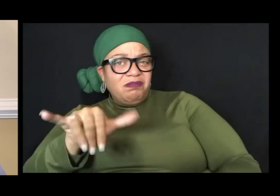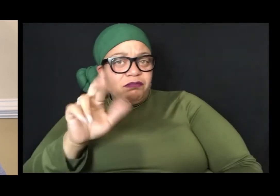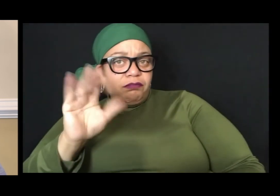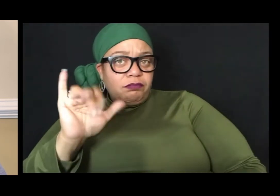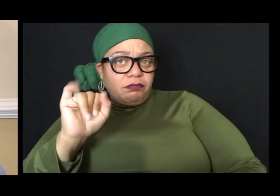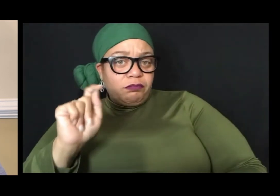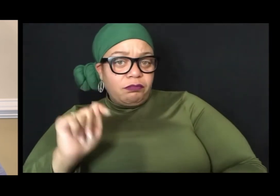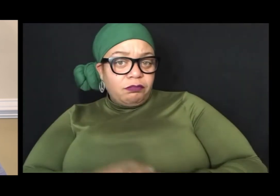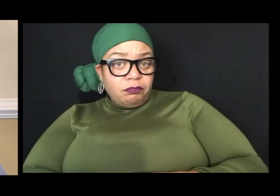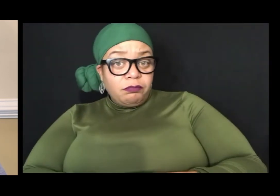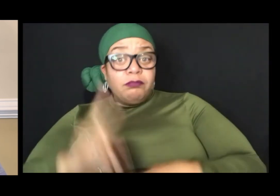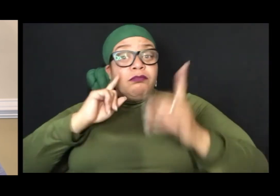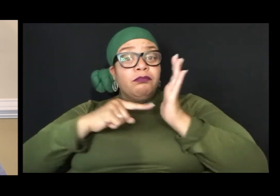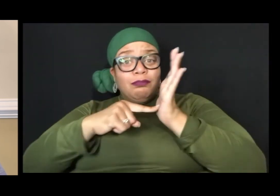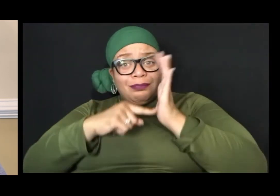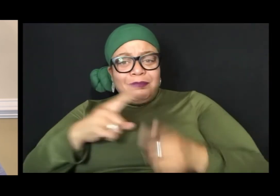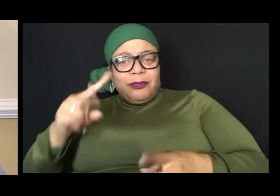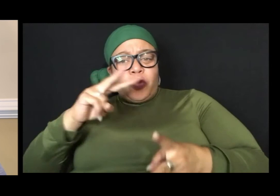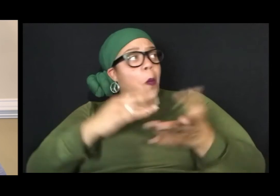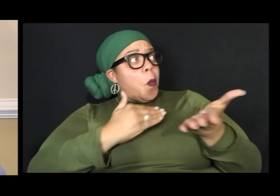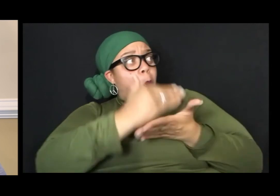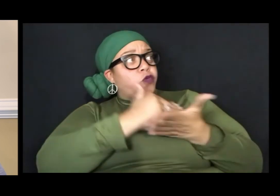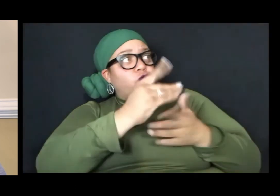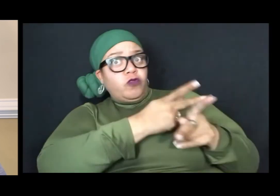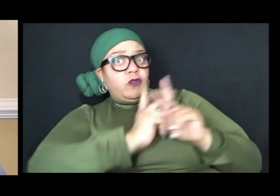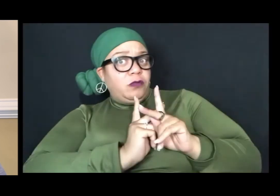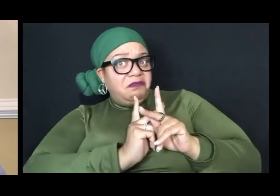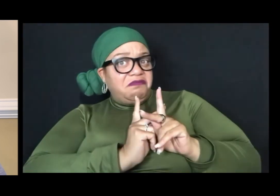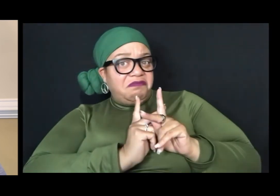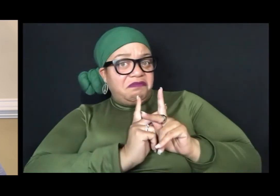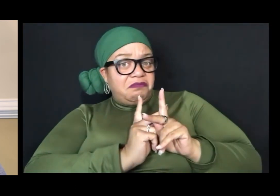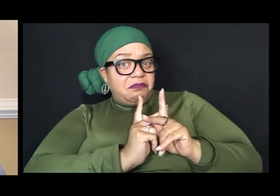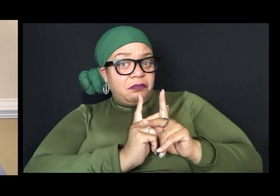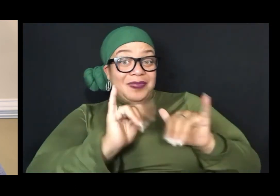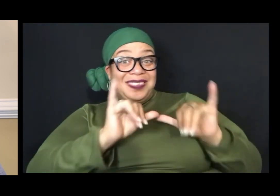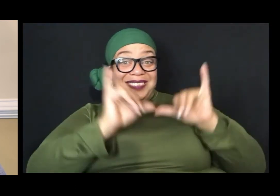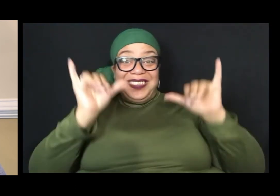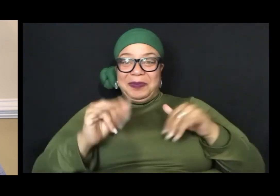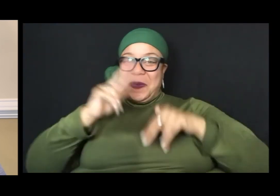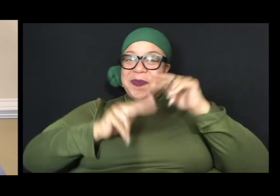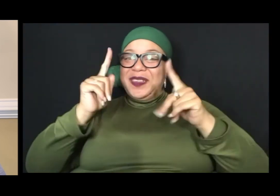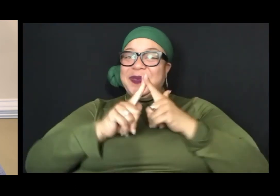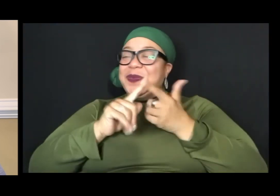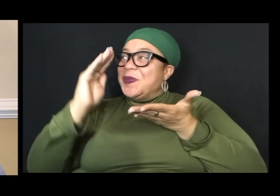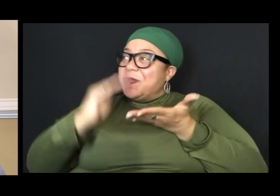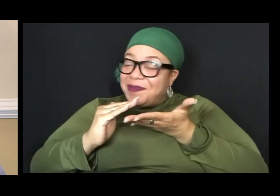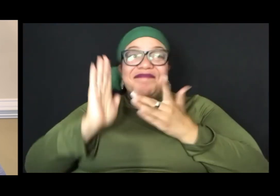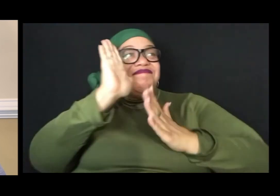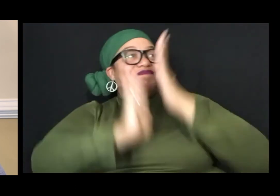example, looking at the mortgage lending systems built to lessen bias by not doing face-to-face